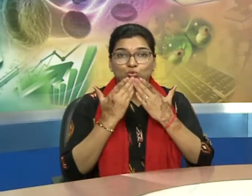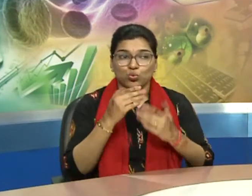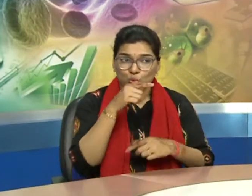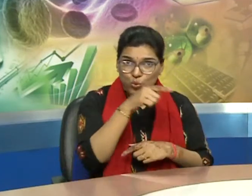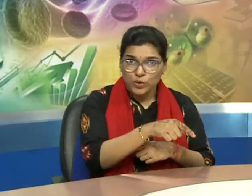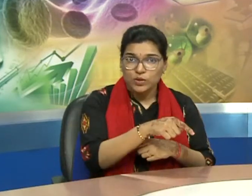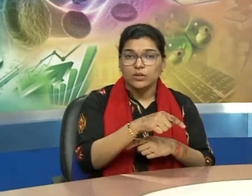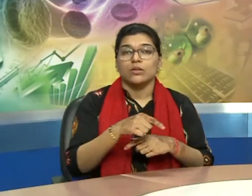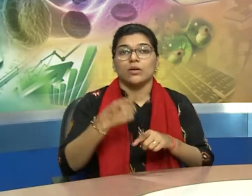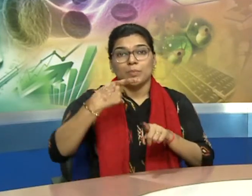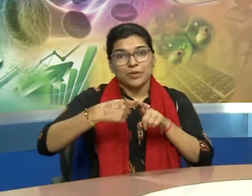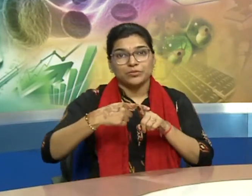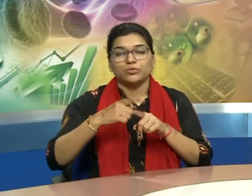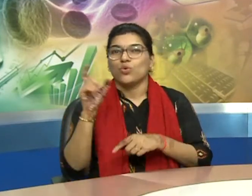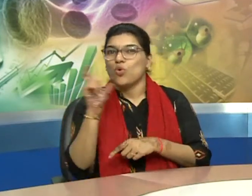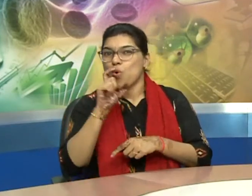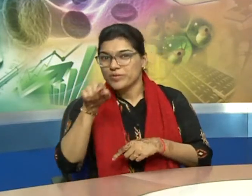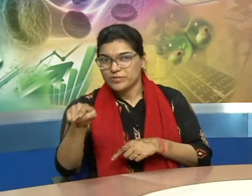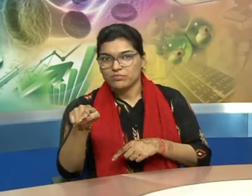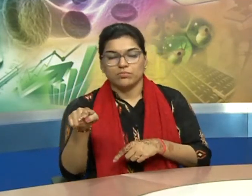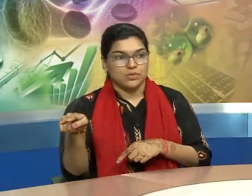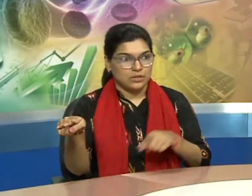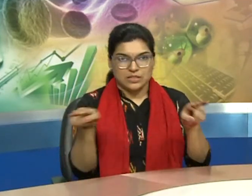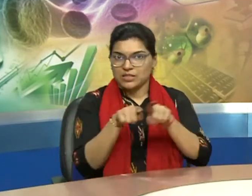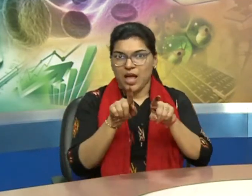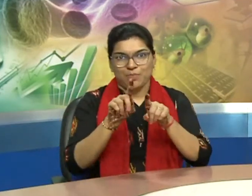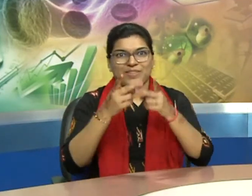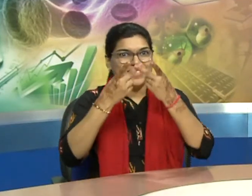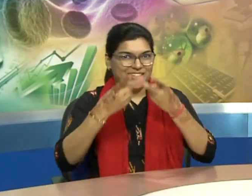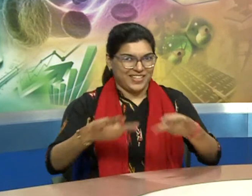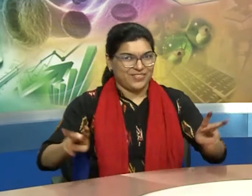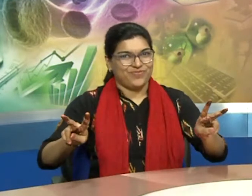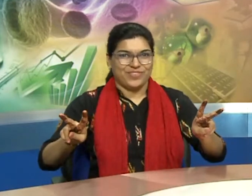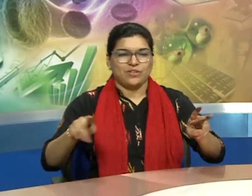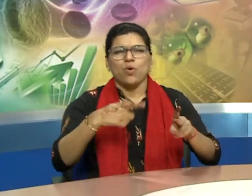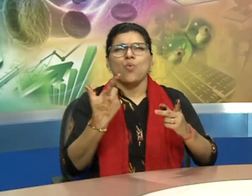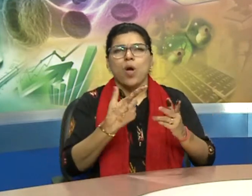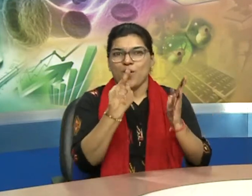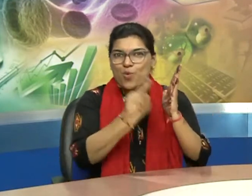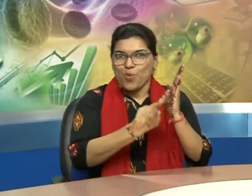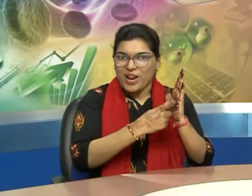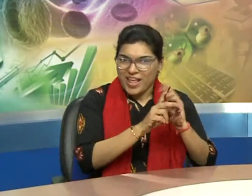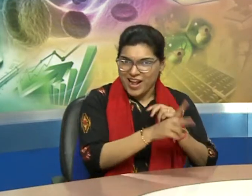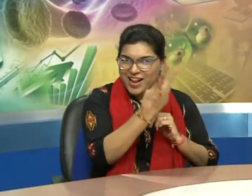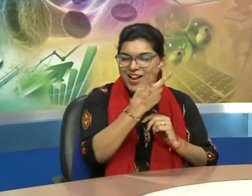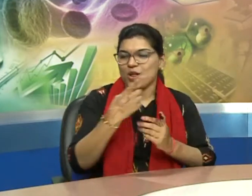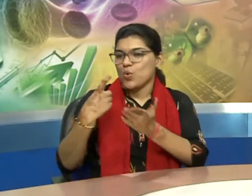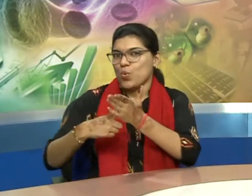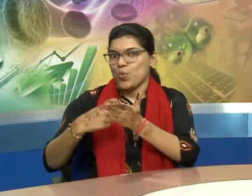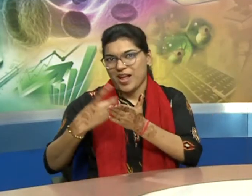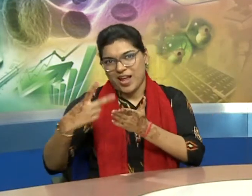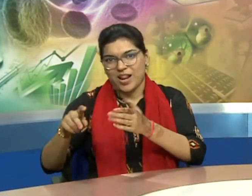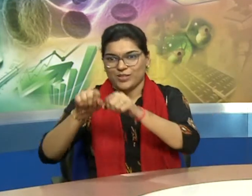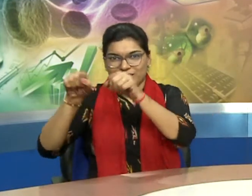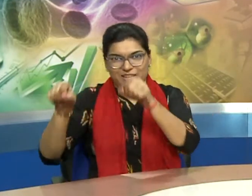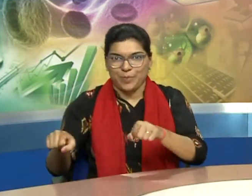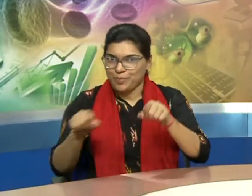And if we compare the school education to the college education, we will understand that both are